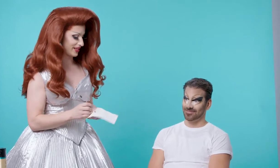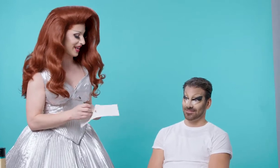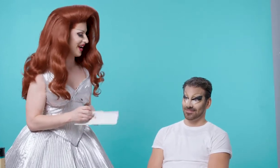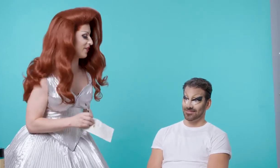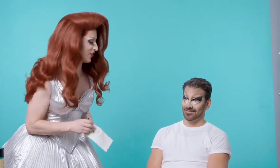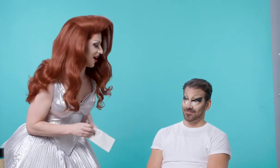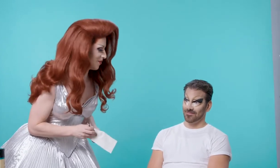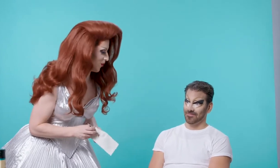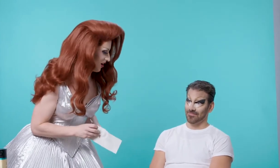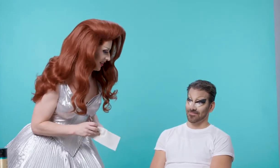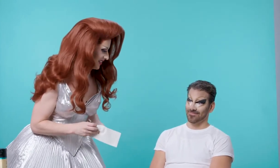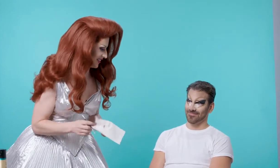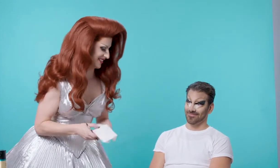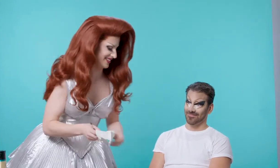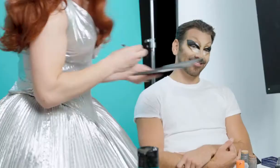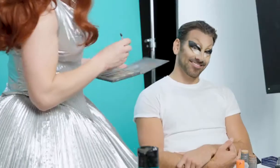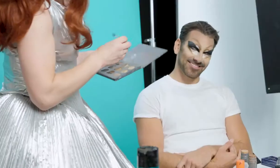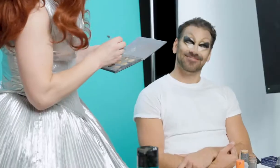phrase? I forgot my wallet.